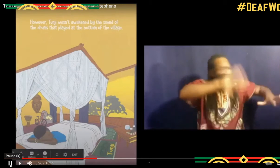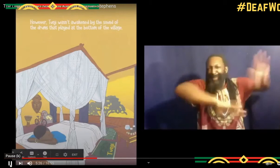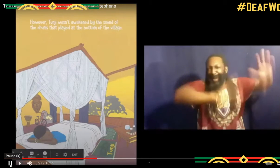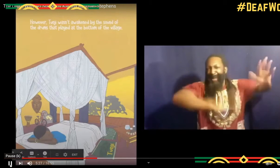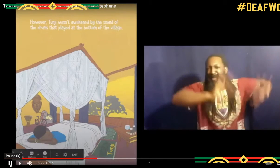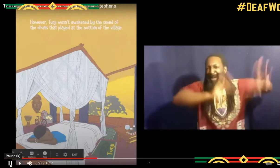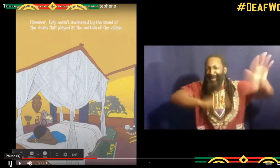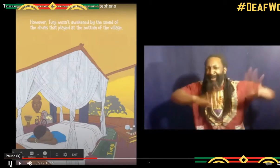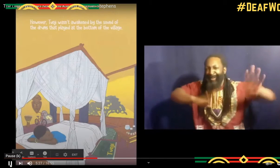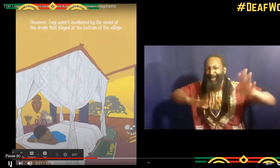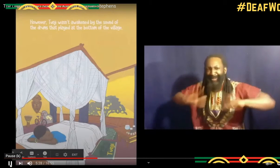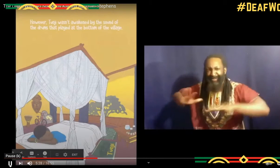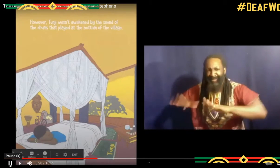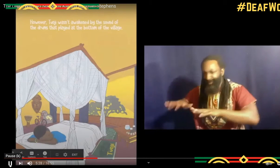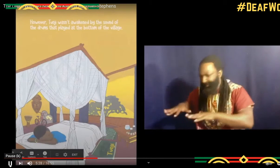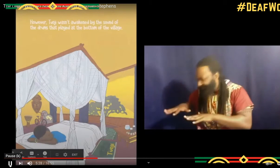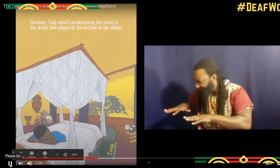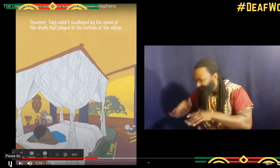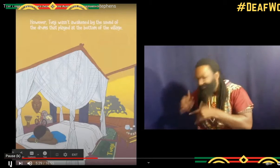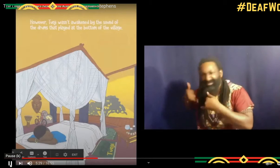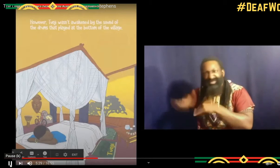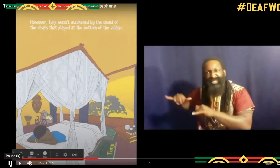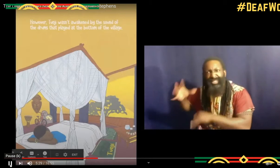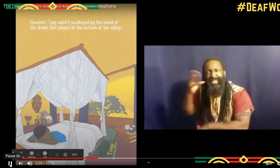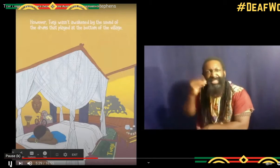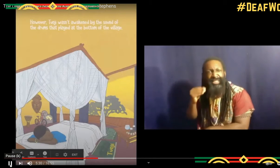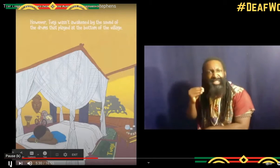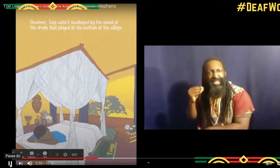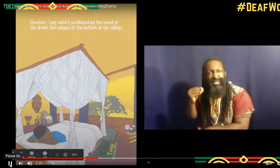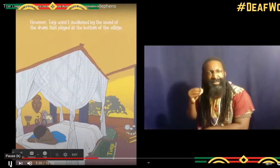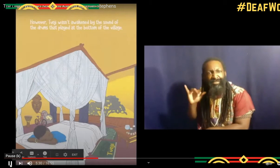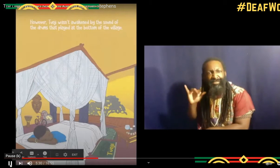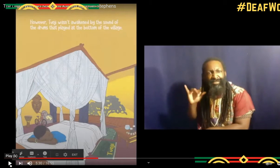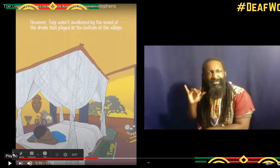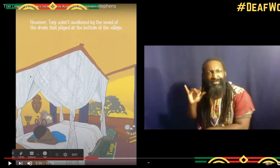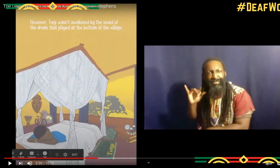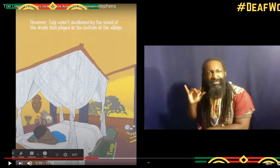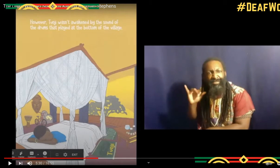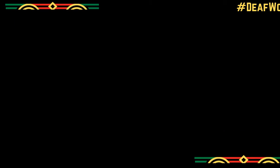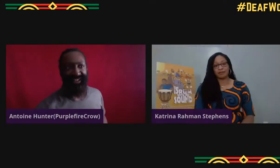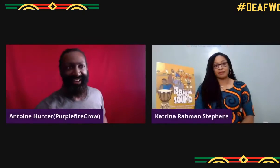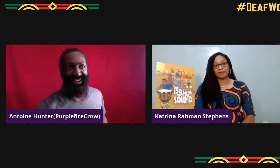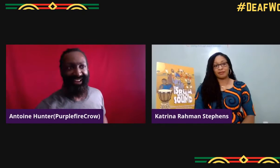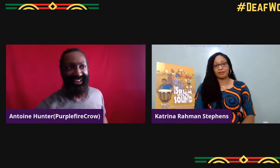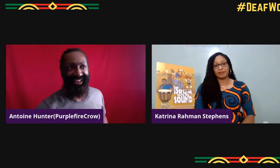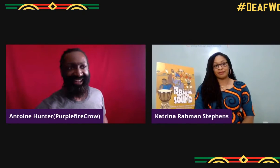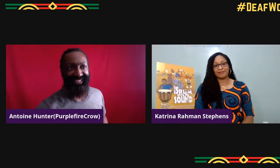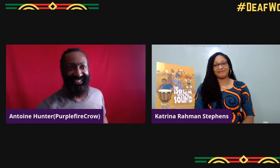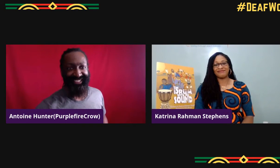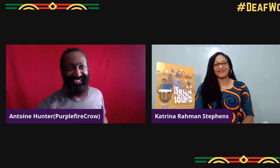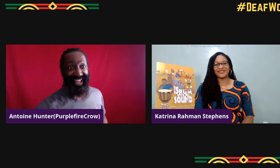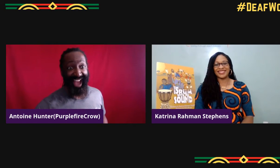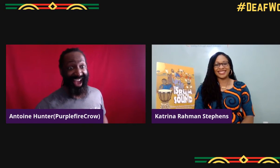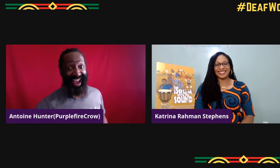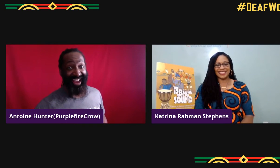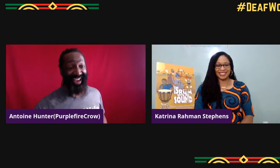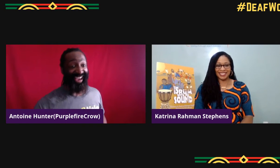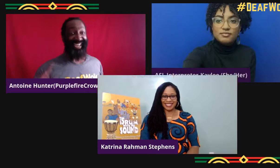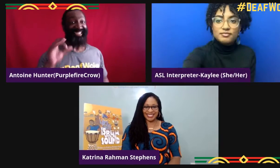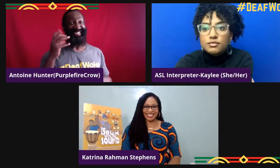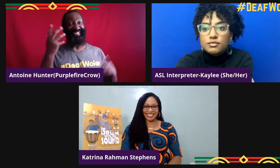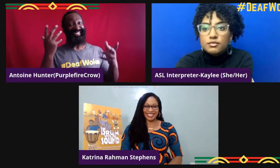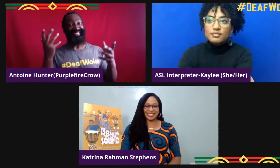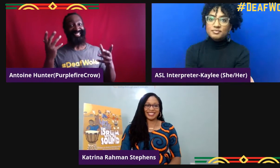wasn't awakened by the sound of the drums that played at the bottom of the village, still